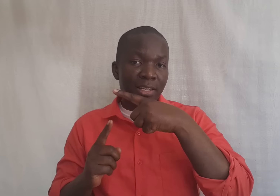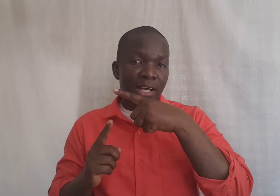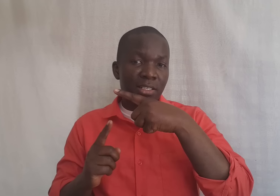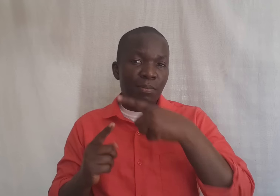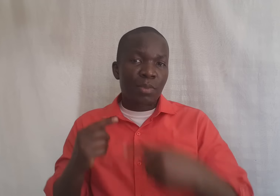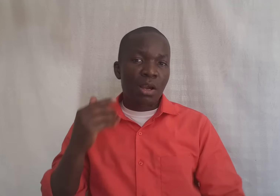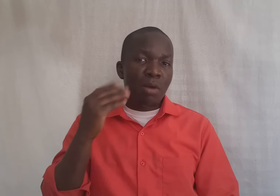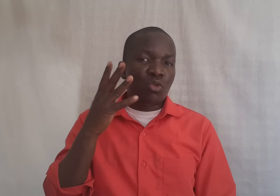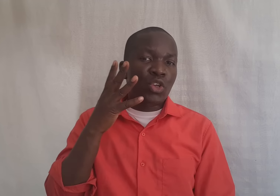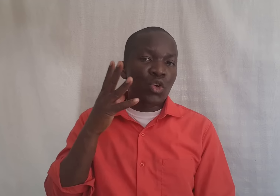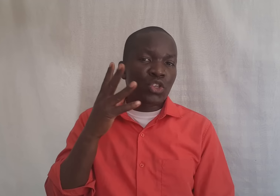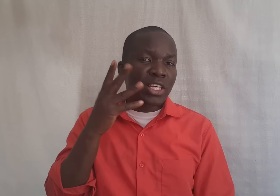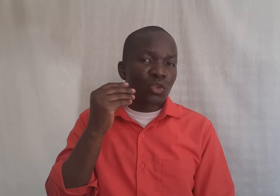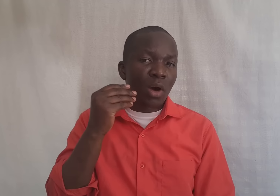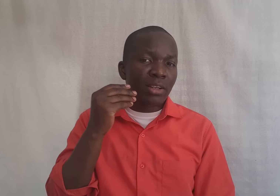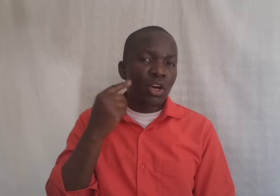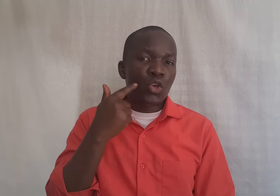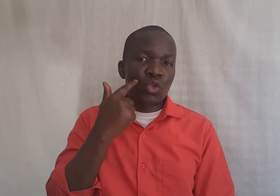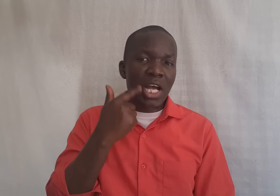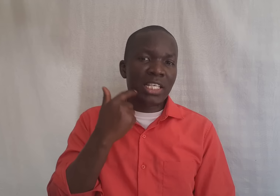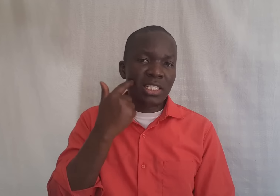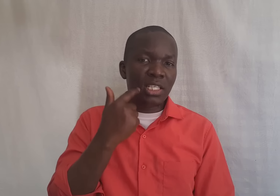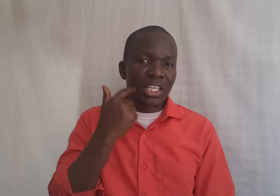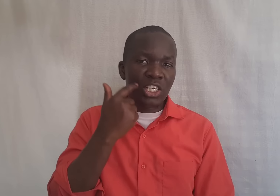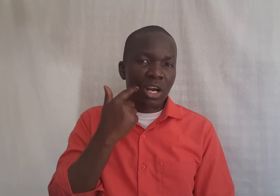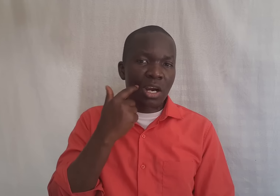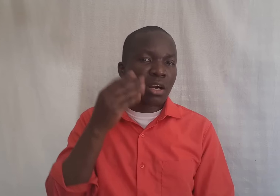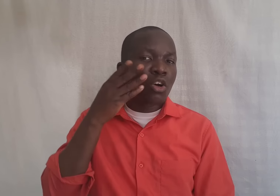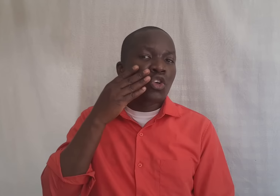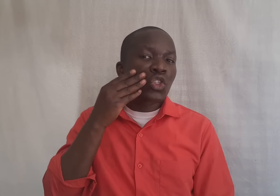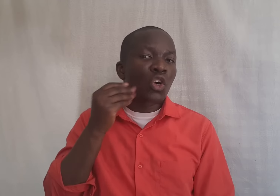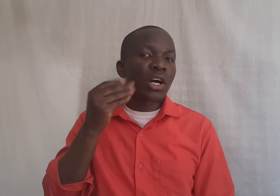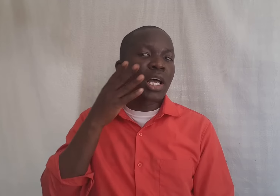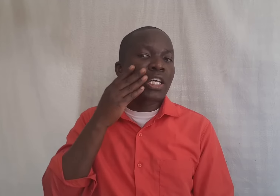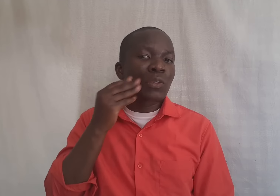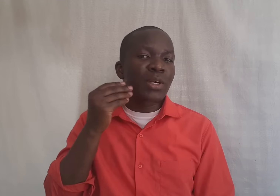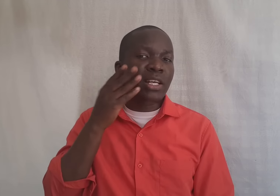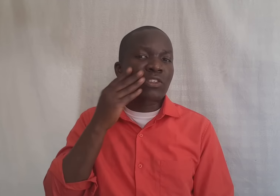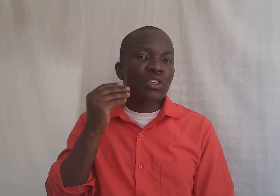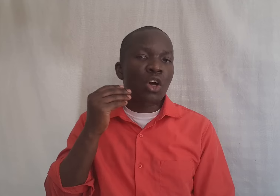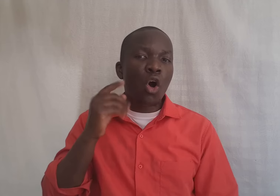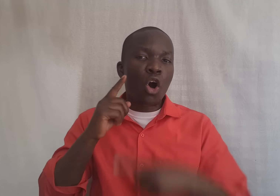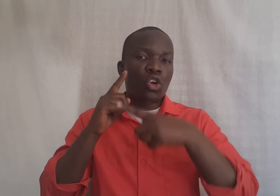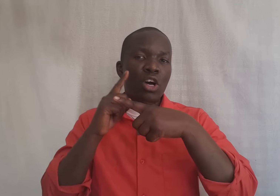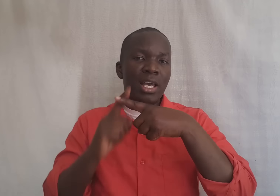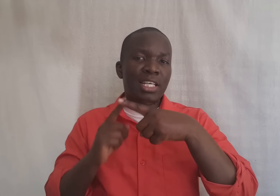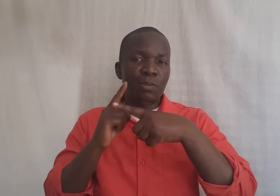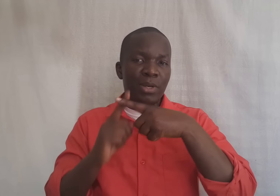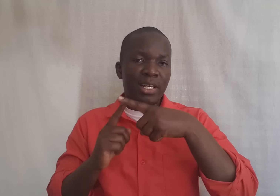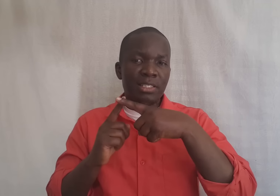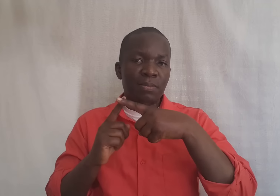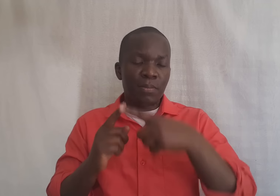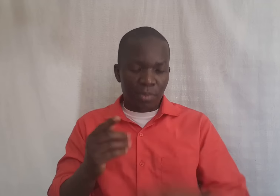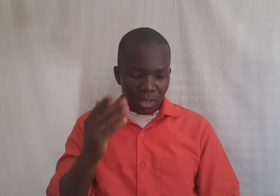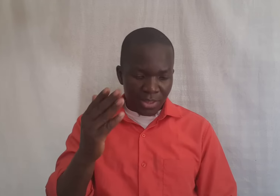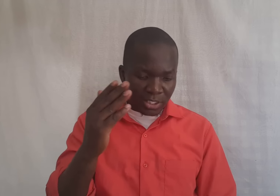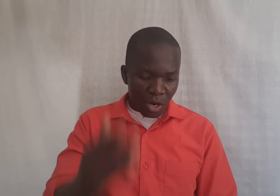that. But when you use this one, you touch the cheek. So experience or experience. That's